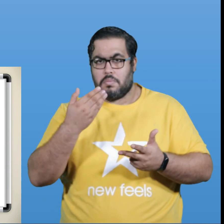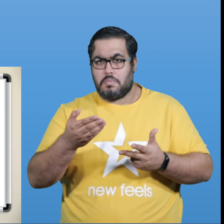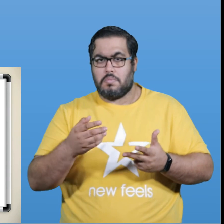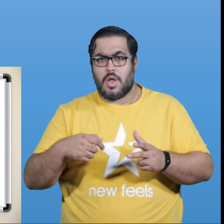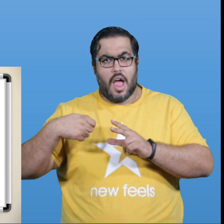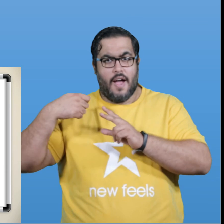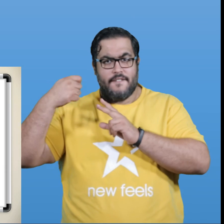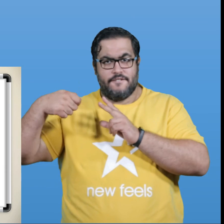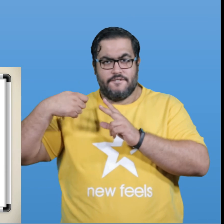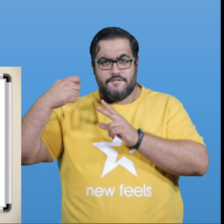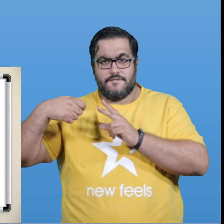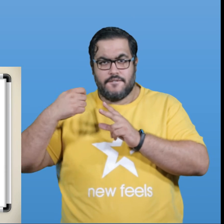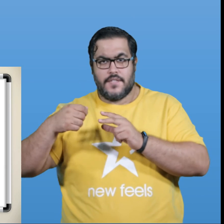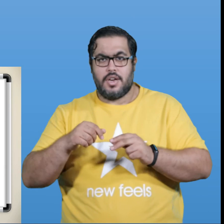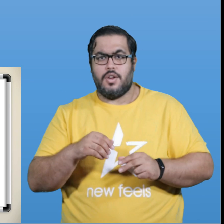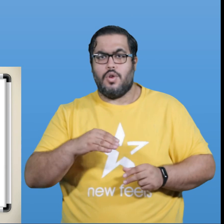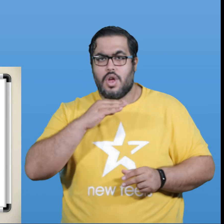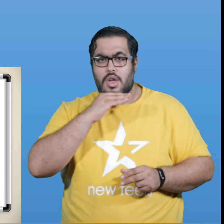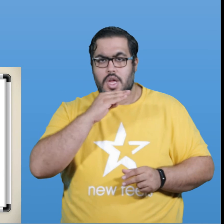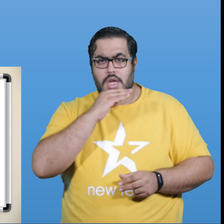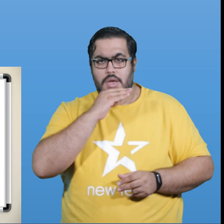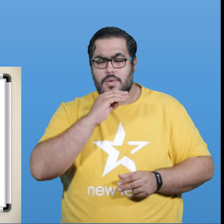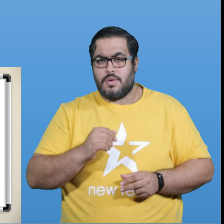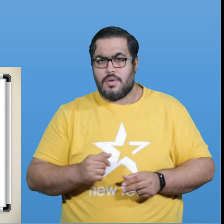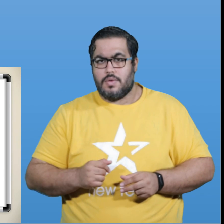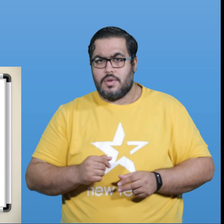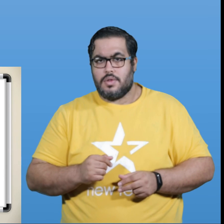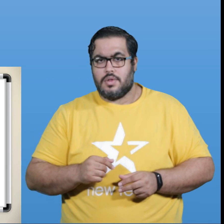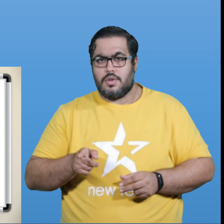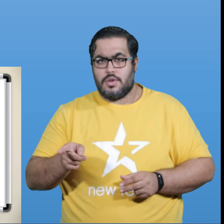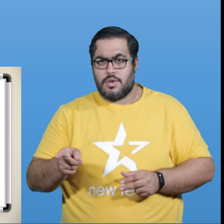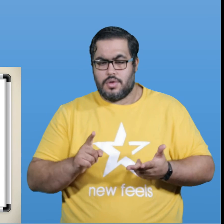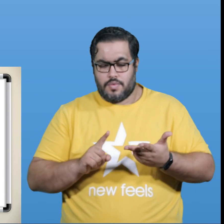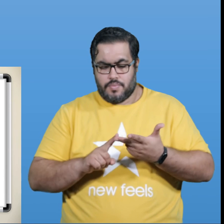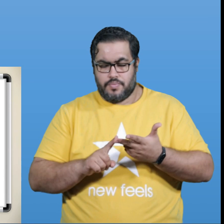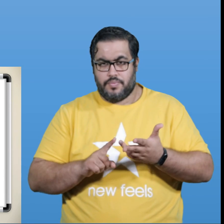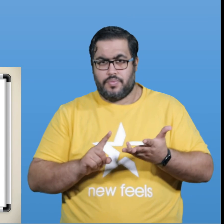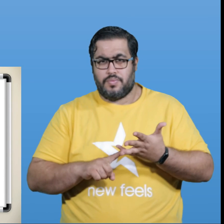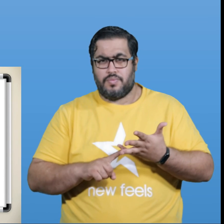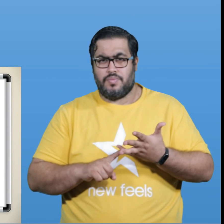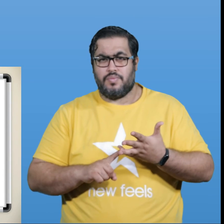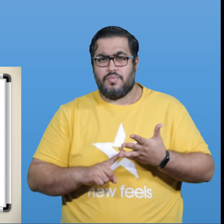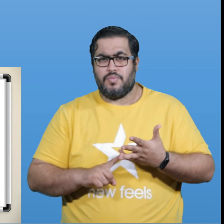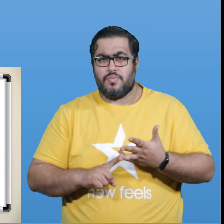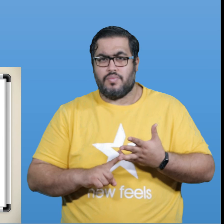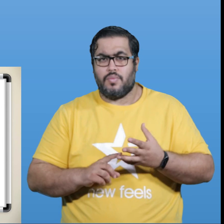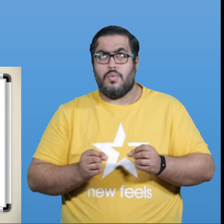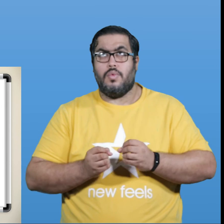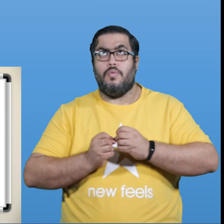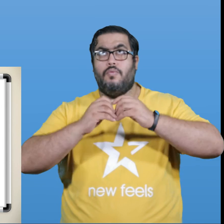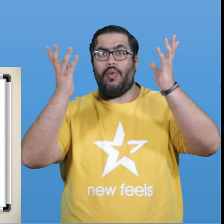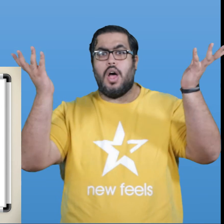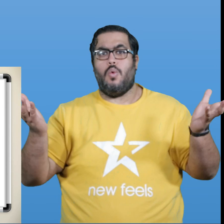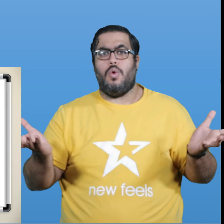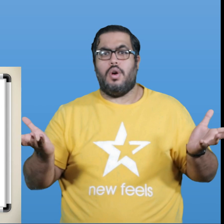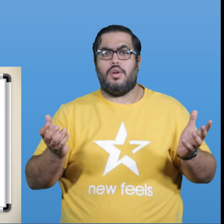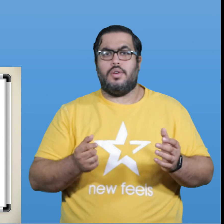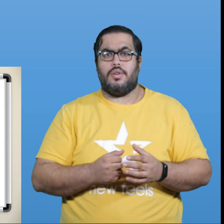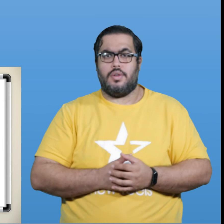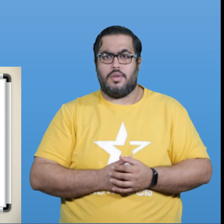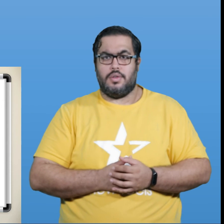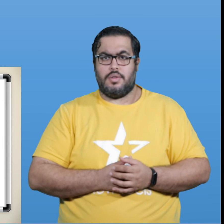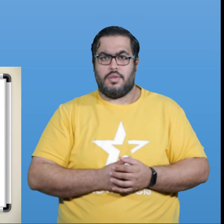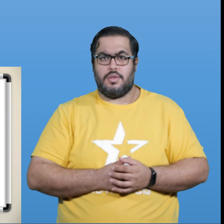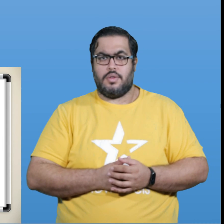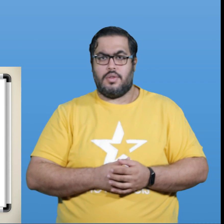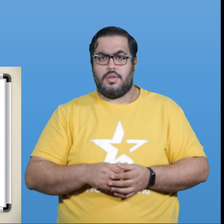video played by Amal's father is also an activity that was done there, and finally the firework display.